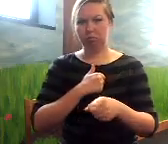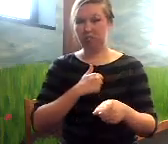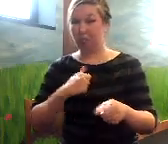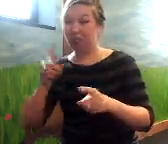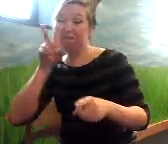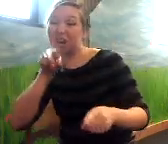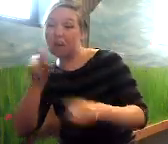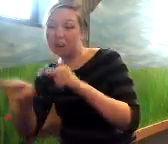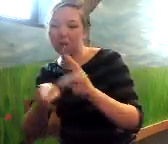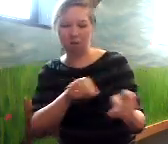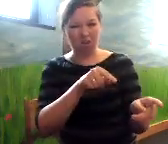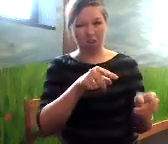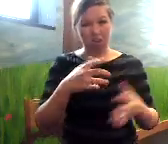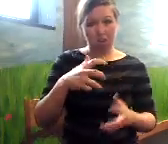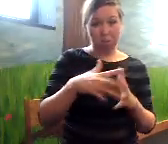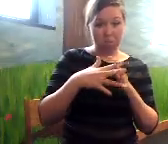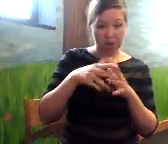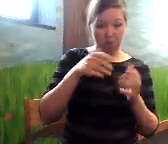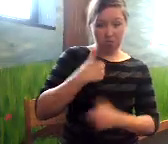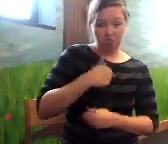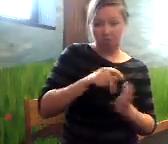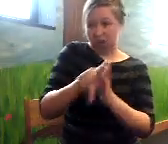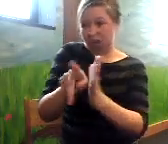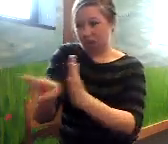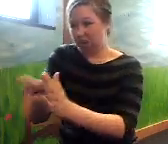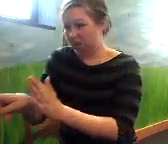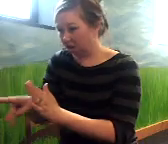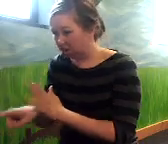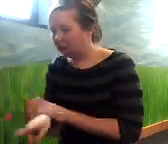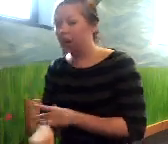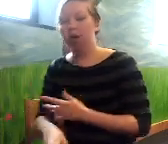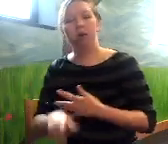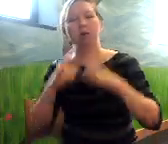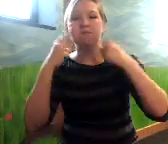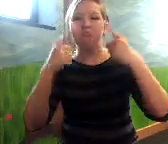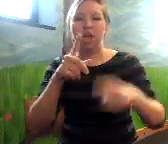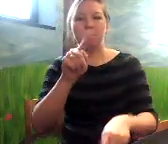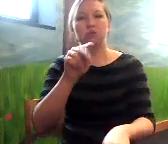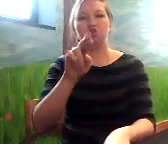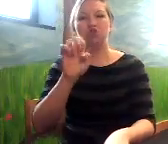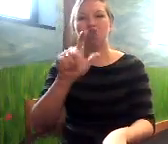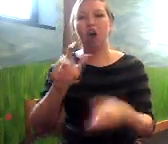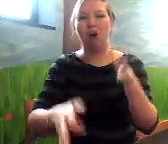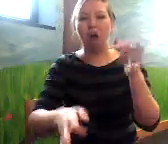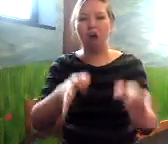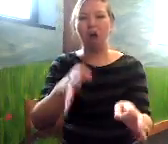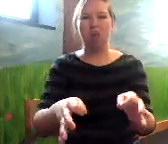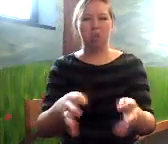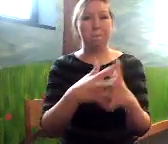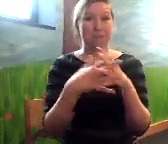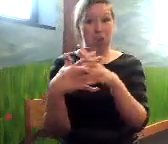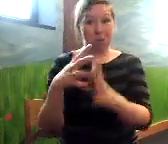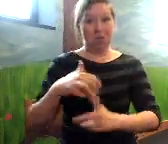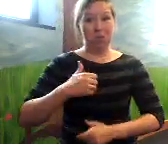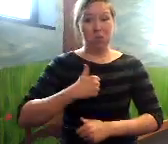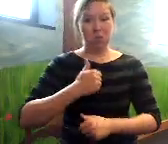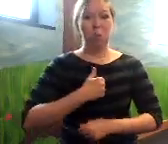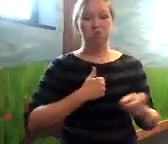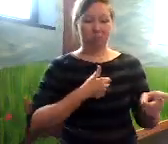of soldiers, American soldiers, who went into a village and systematically exterminated